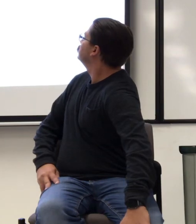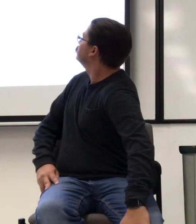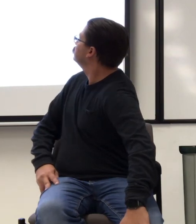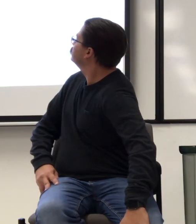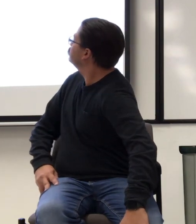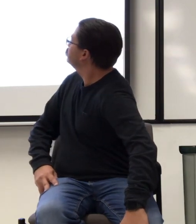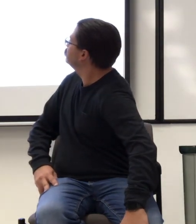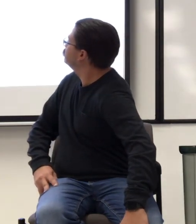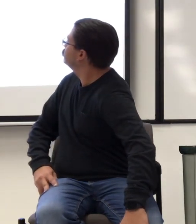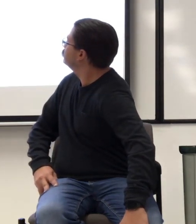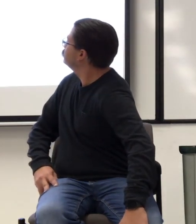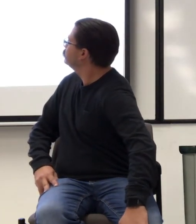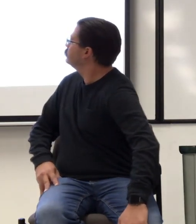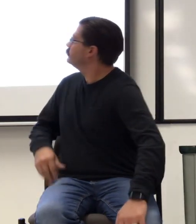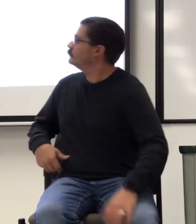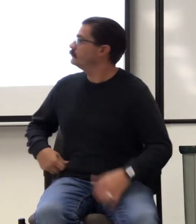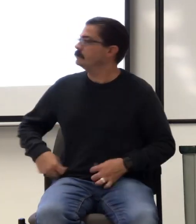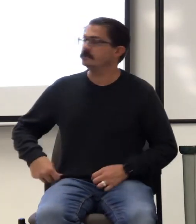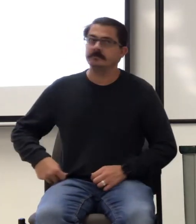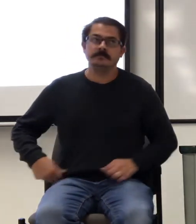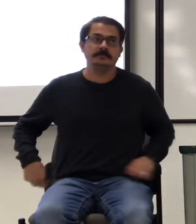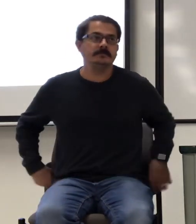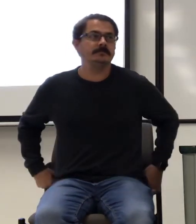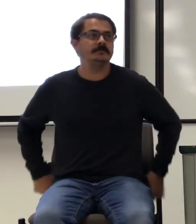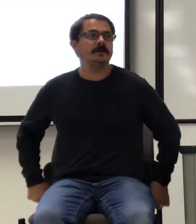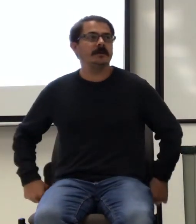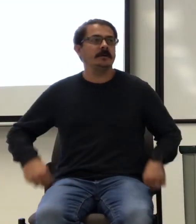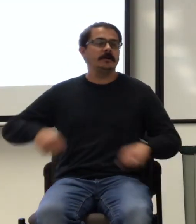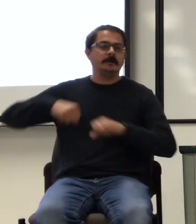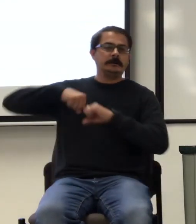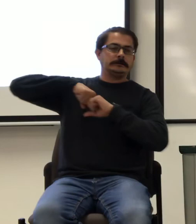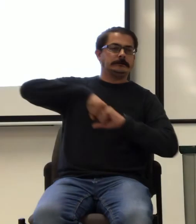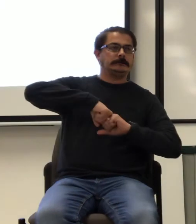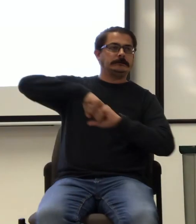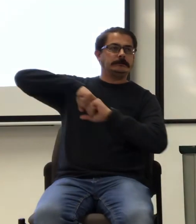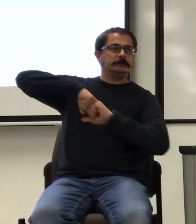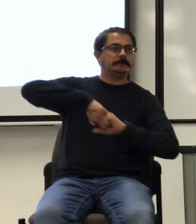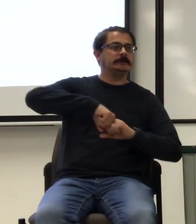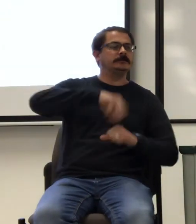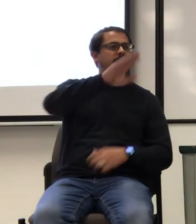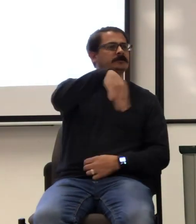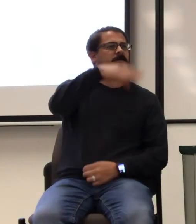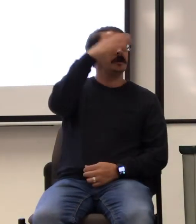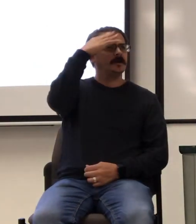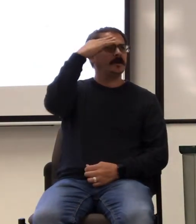against a closed glottis. You know when you grunt,